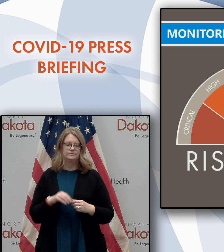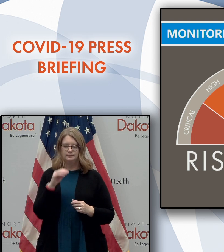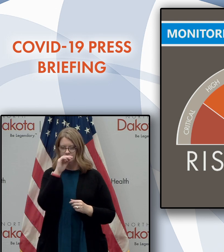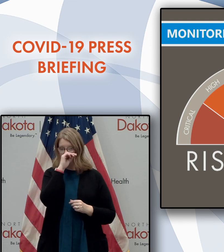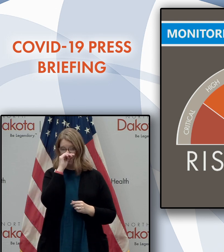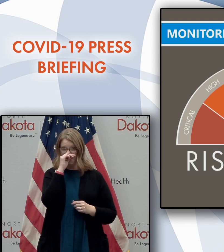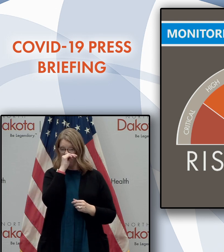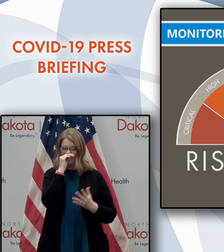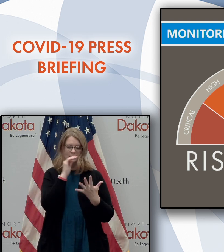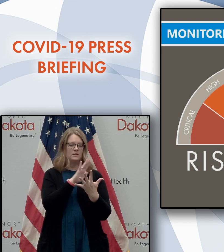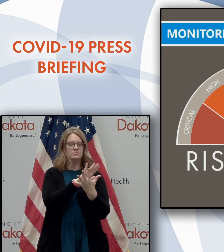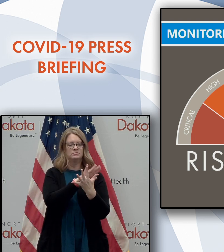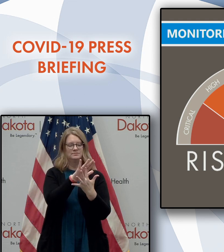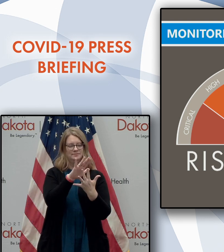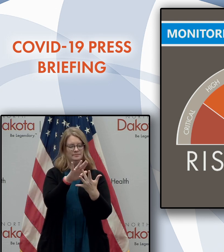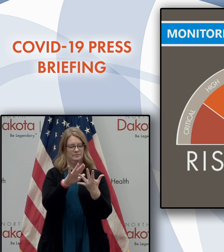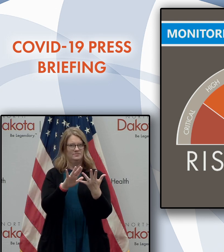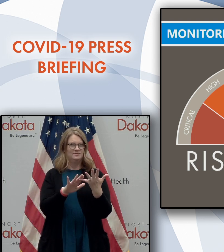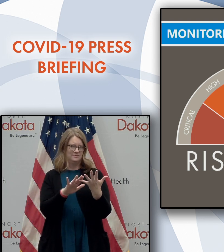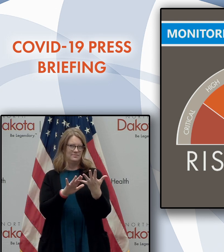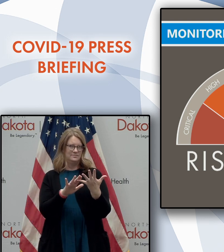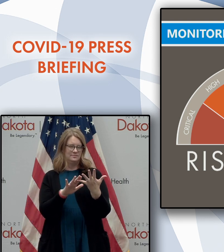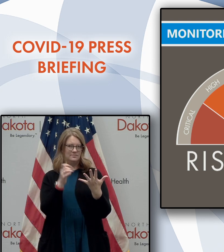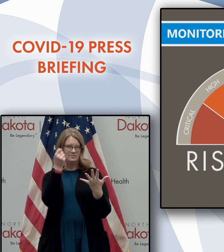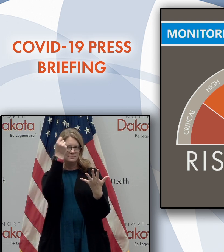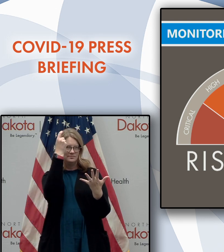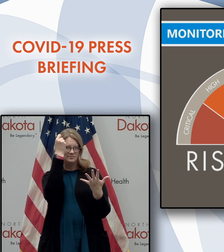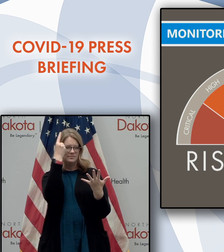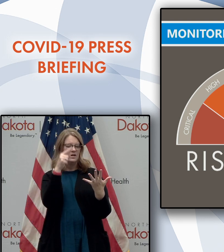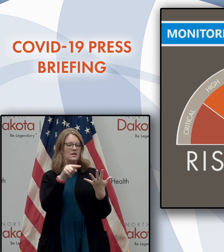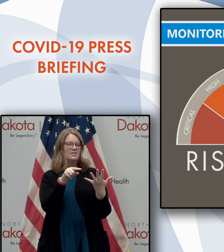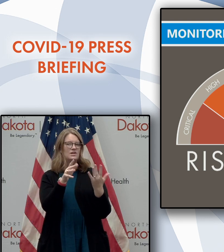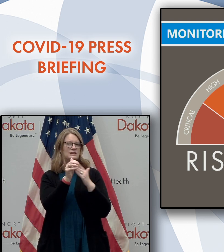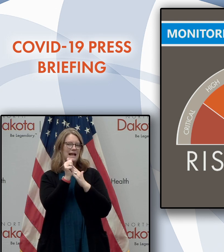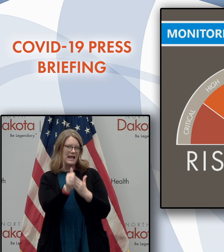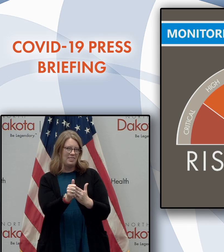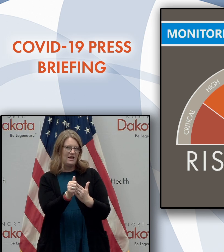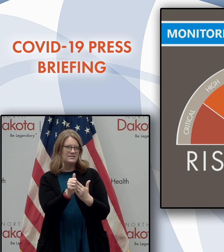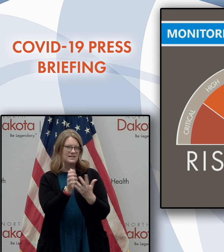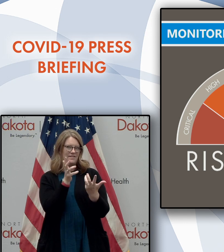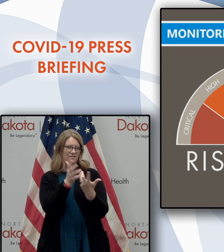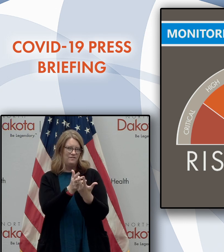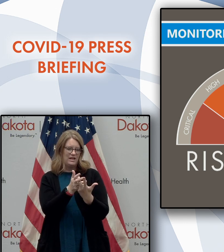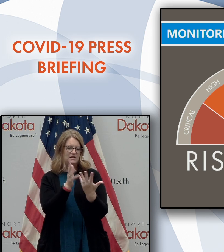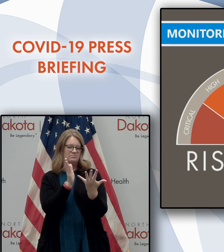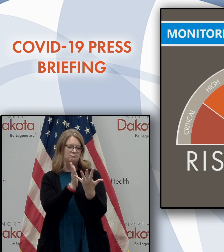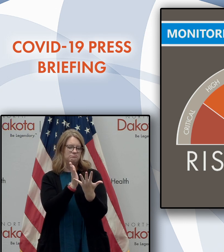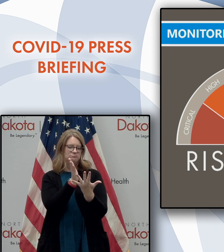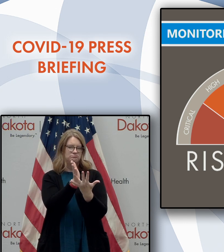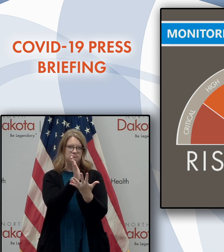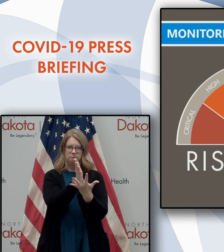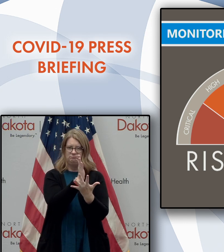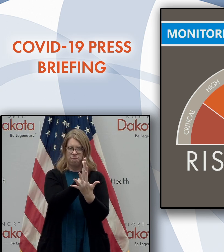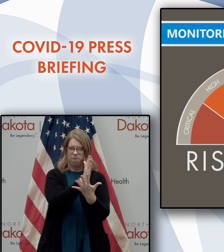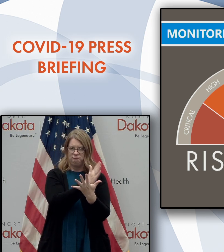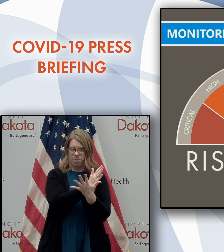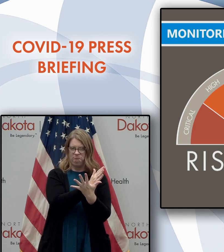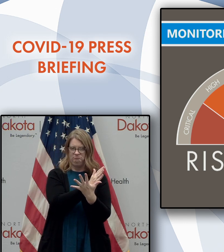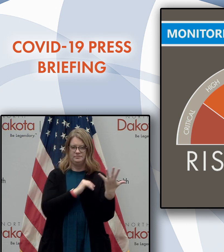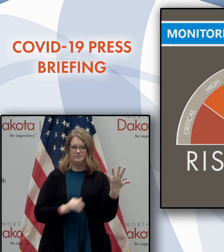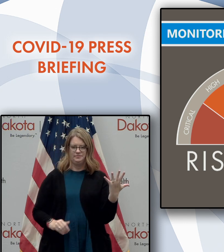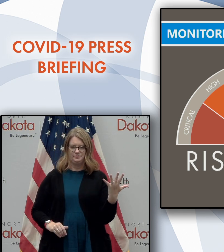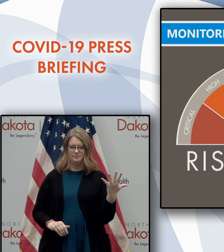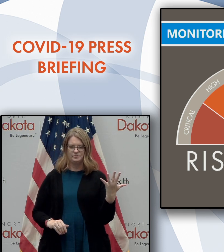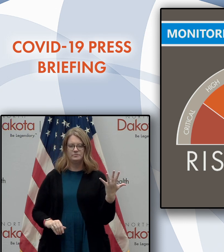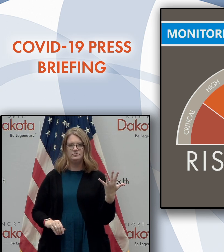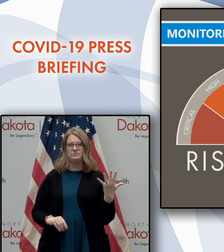within these different color code levels, we've got guidelines that provide guidelines to at the